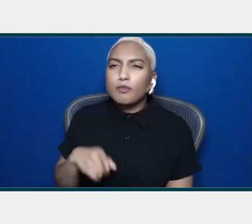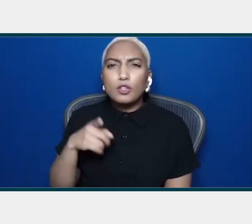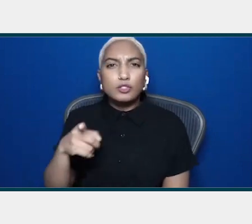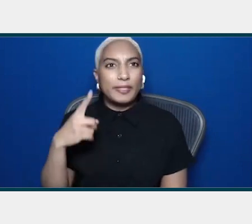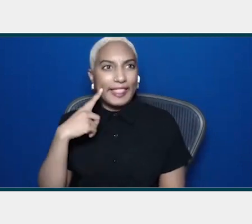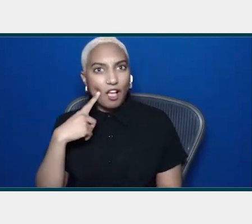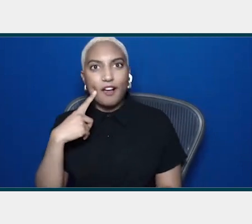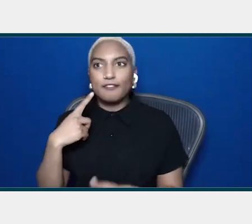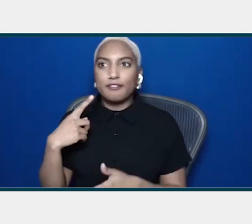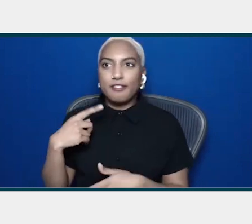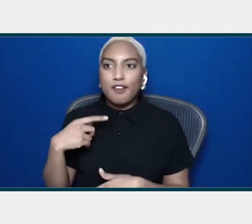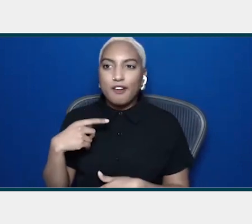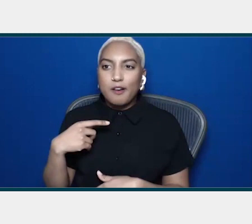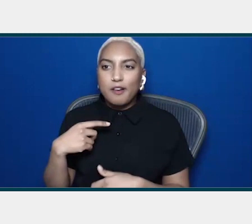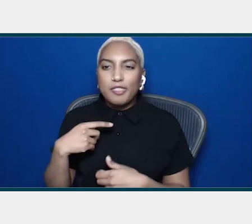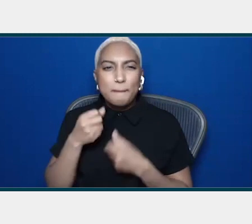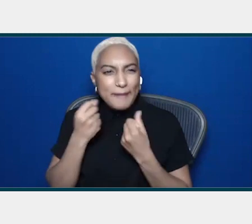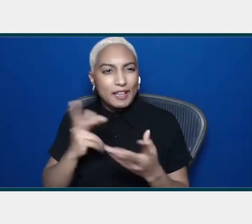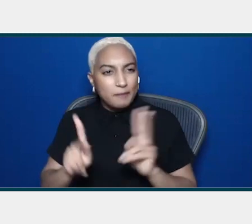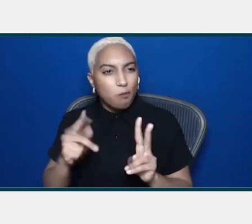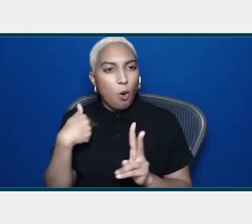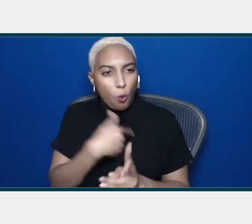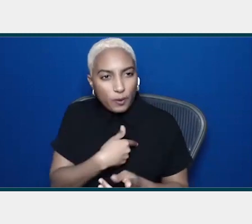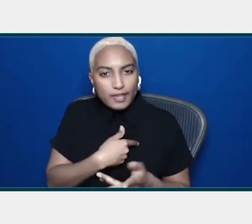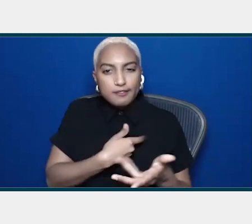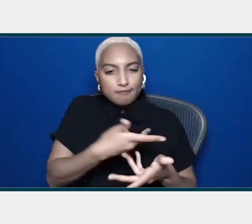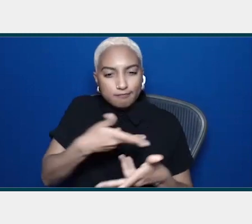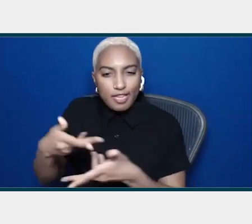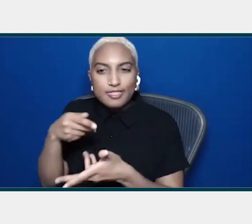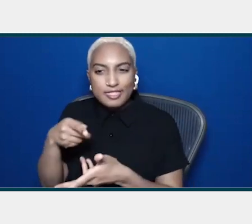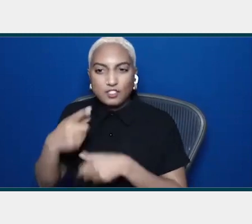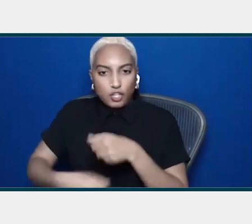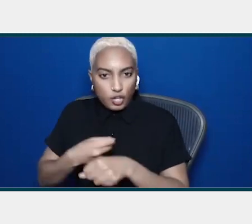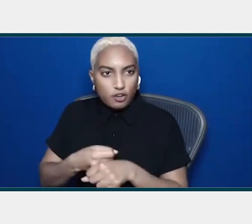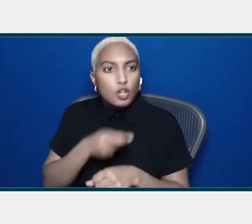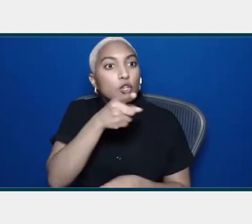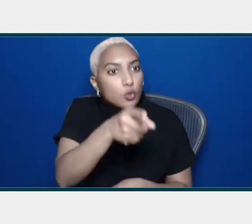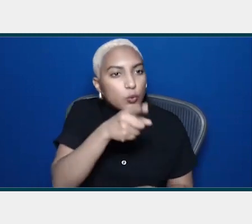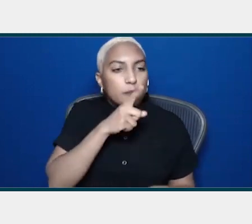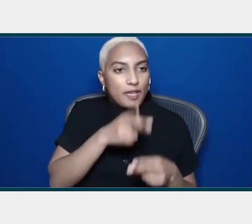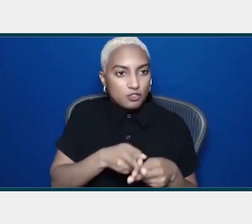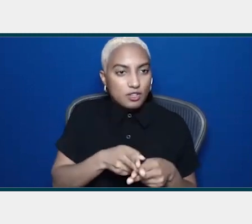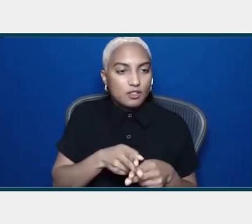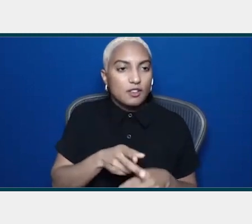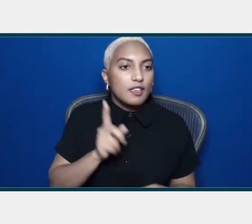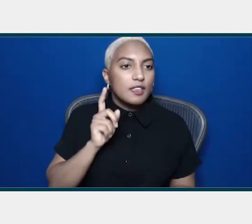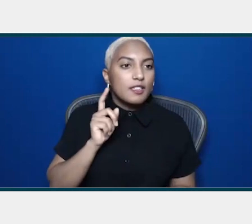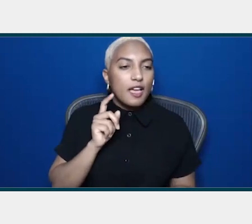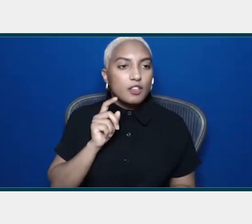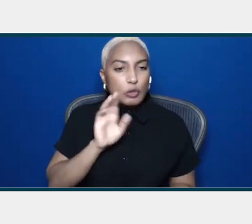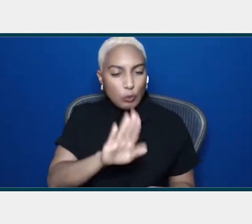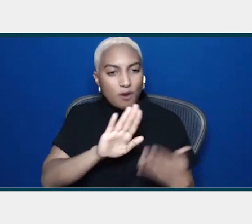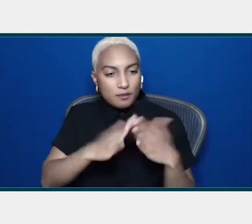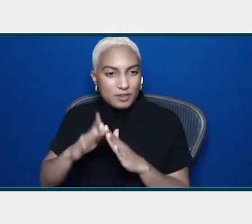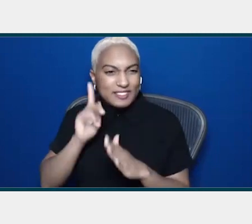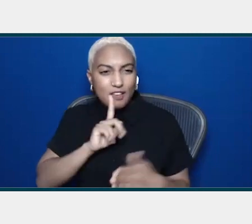And yeah, look, everybody, oppression sucks, racism sucks, autism sucks, sexism sucks, religious imperialism sucks,